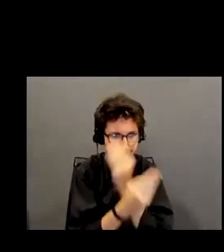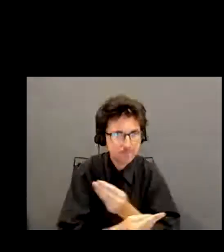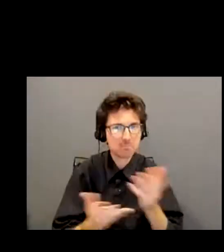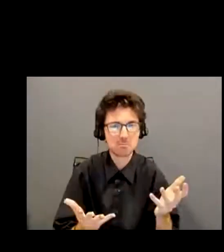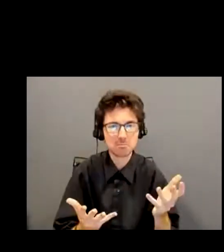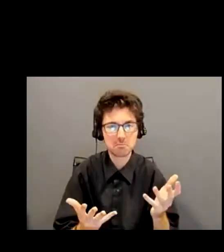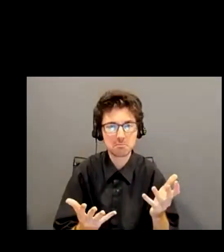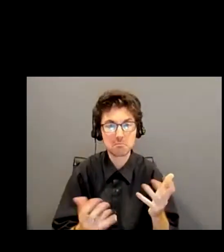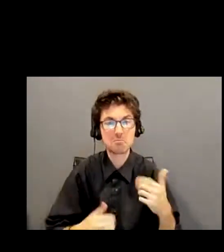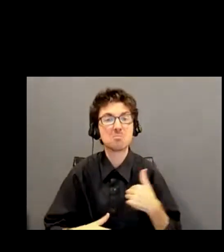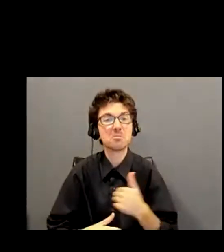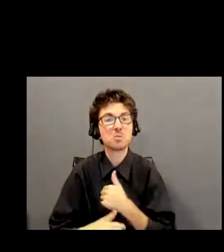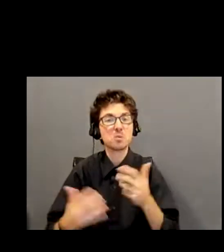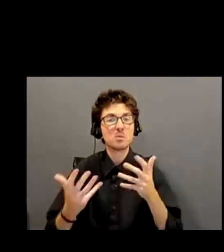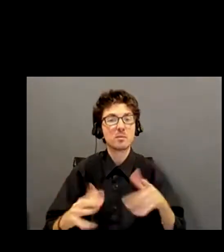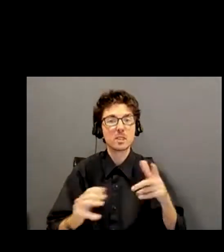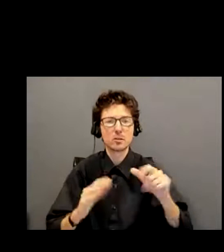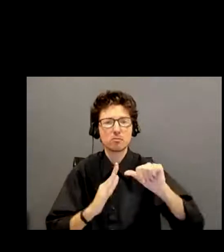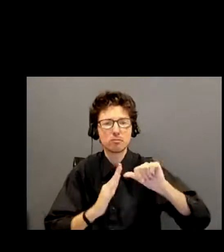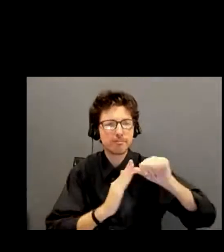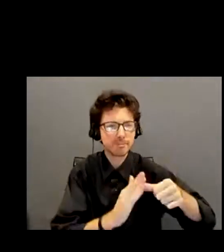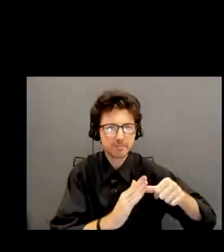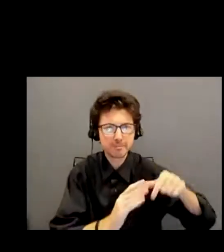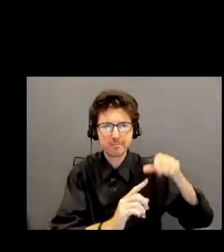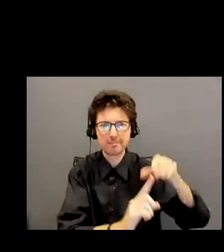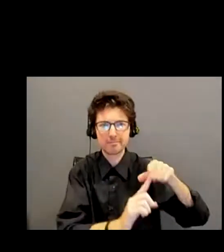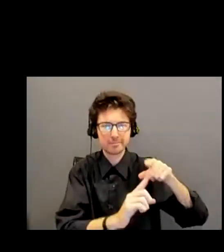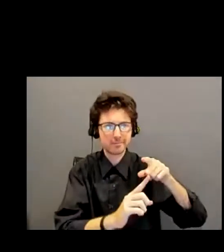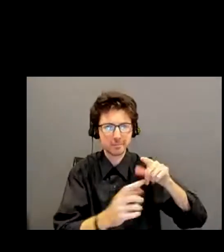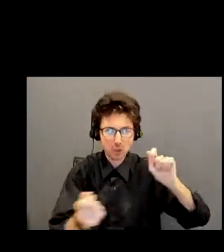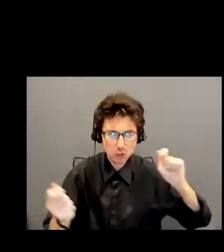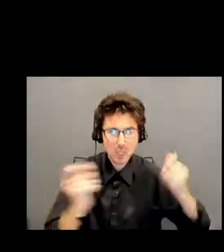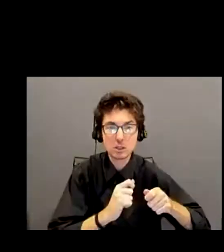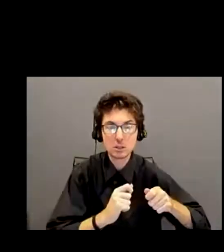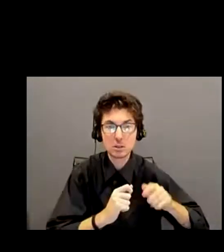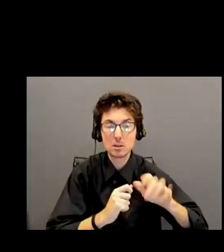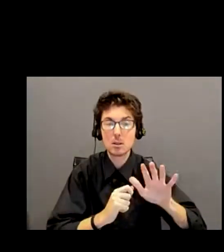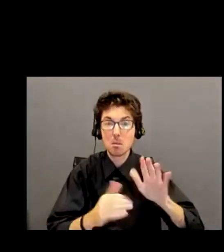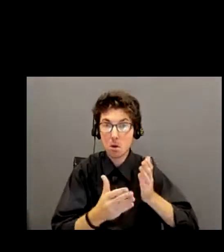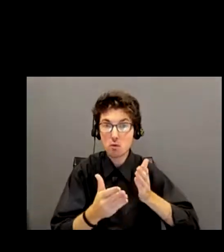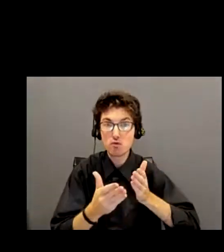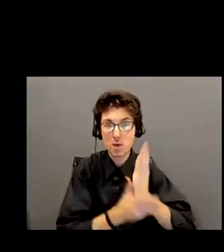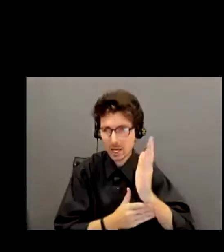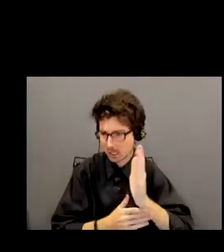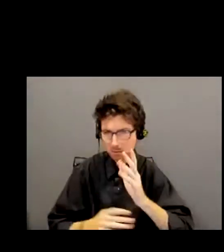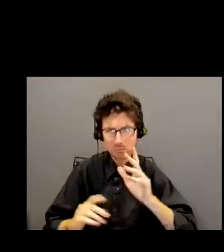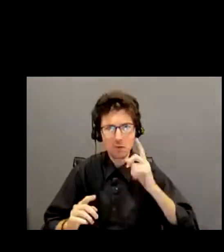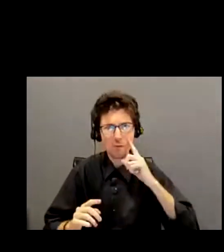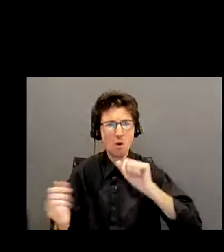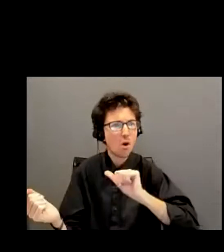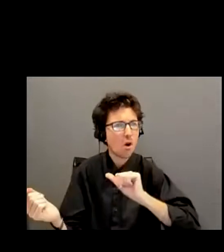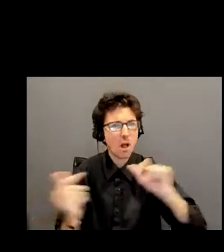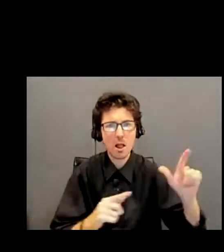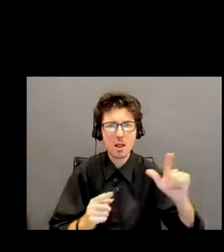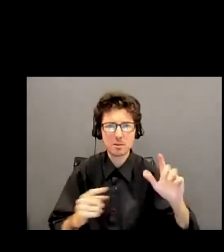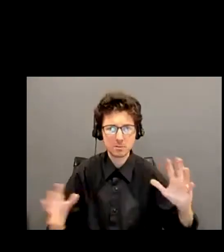such as the right of living independently and being included in the community and the right of